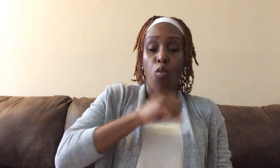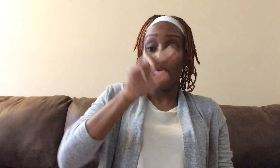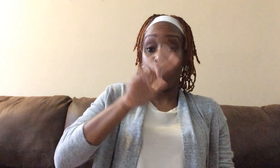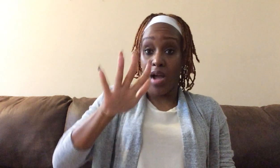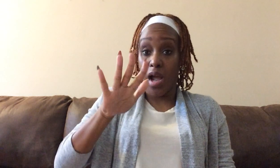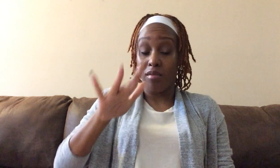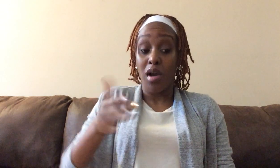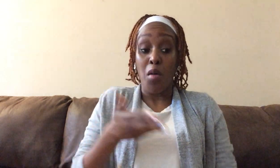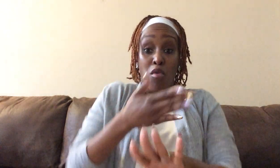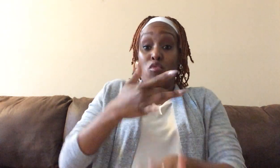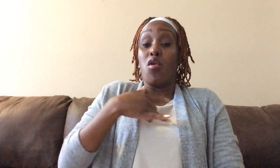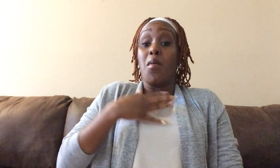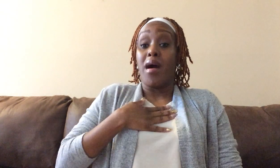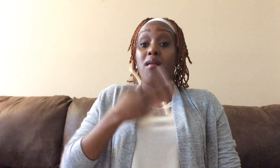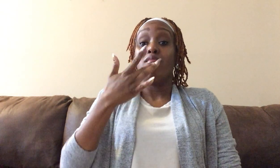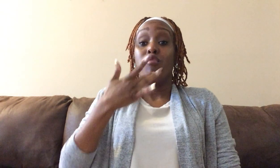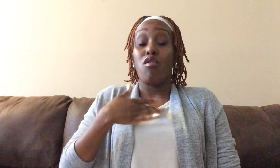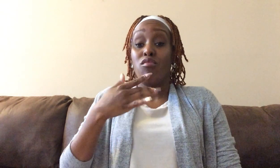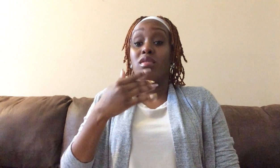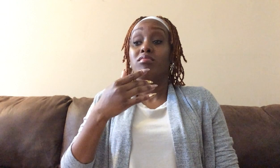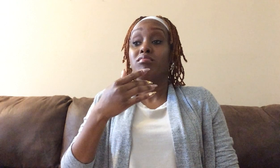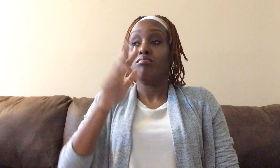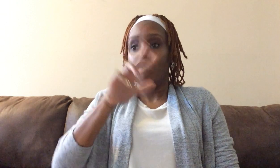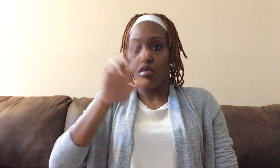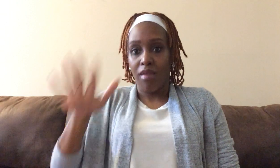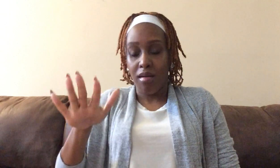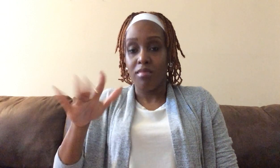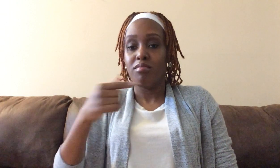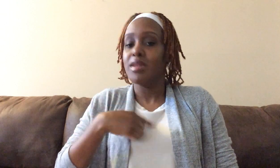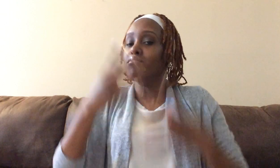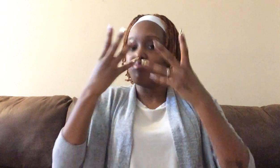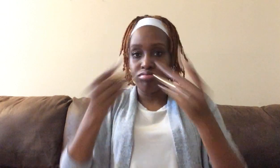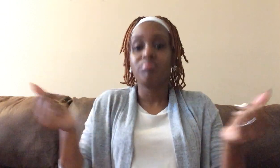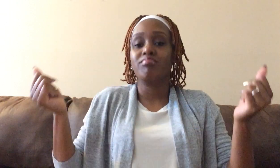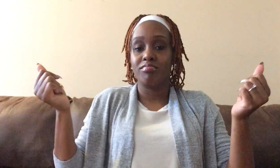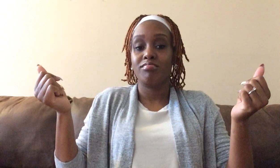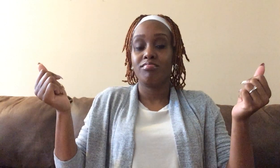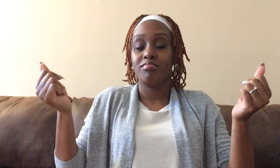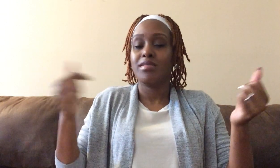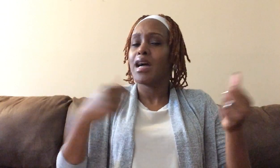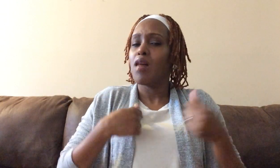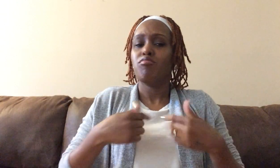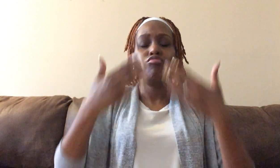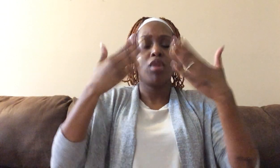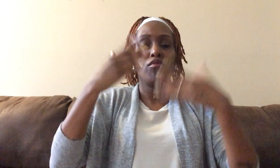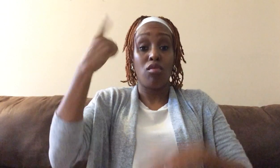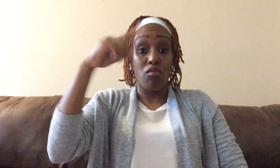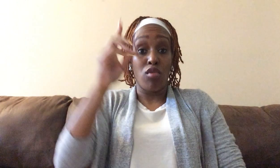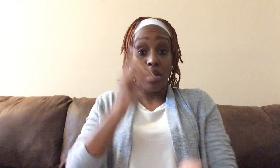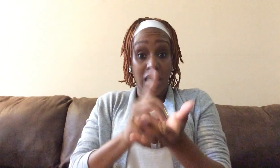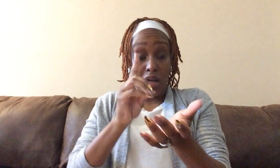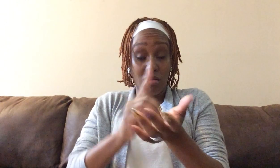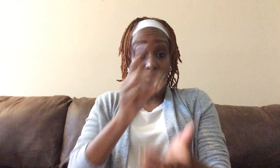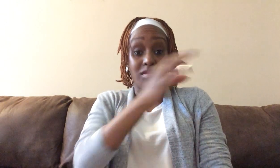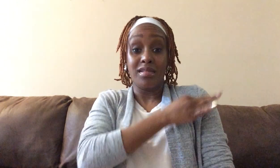before my 36th birthday, I was cured. I am grateful for the doctors and staff at the Women's Therapy